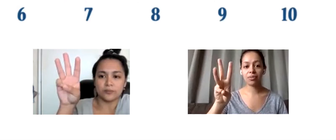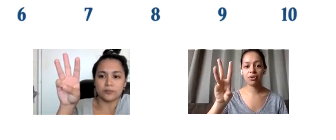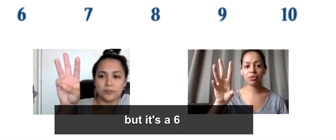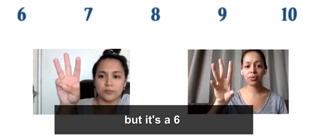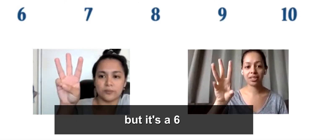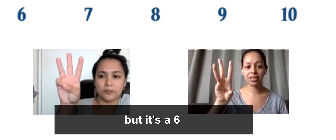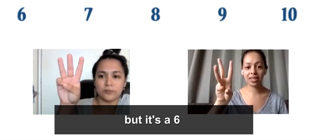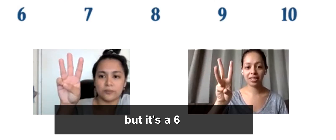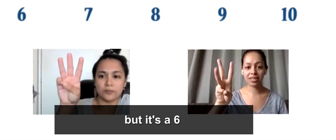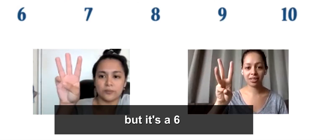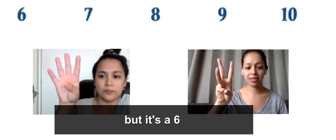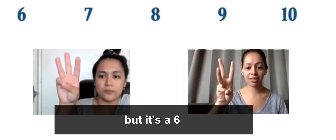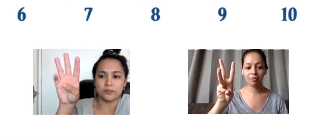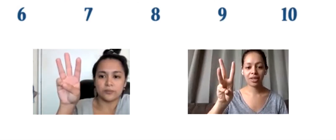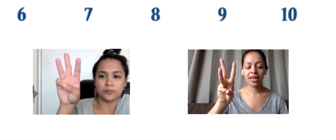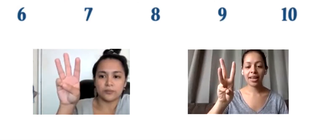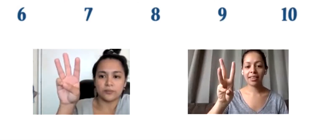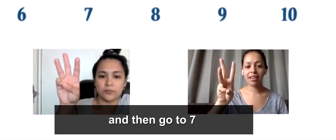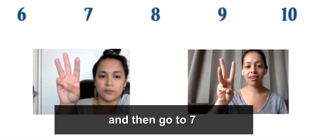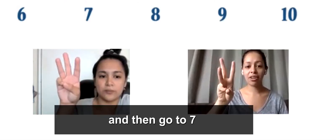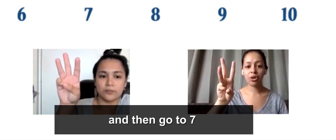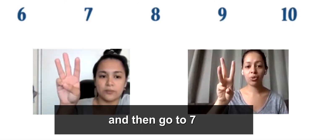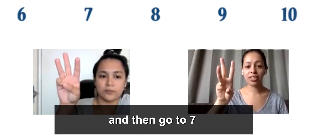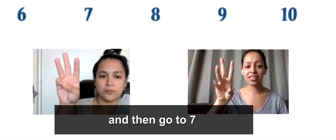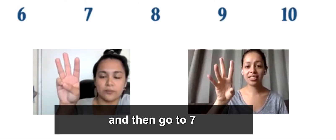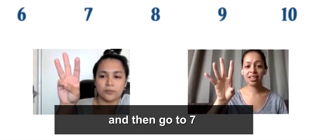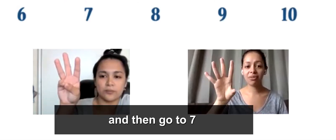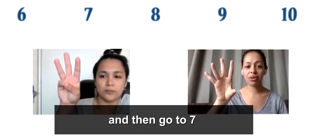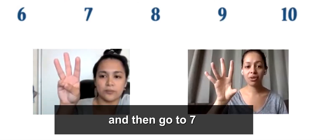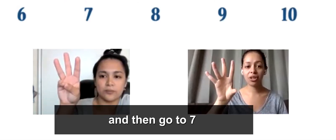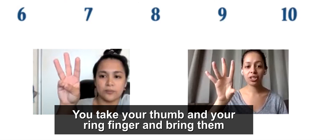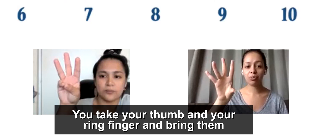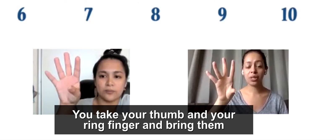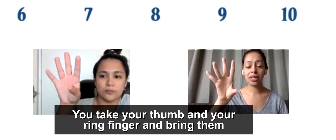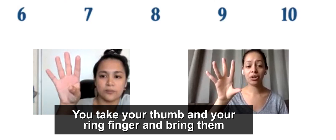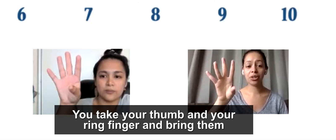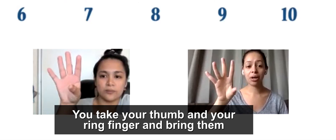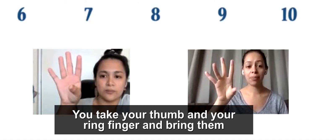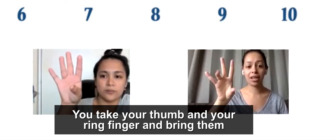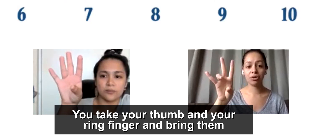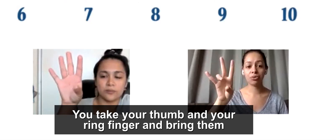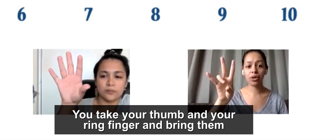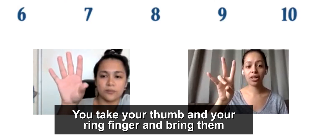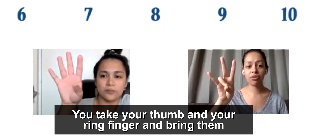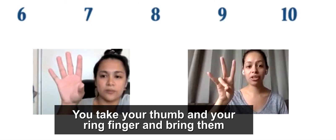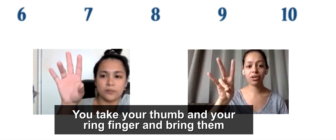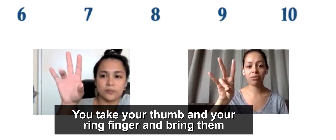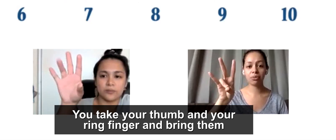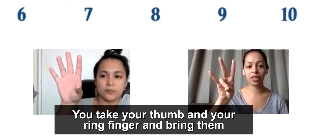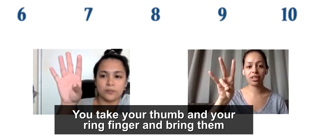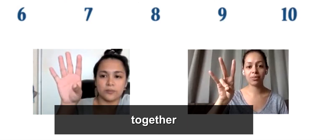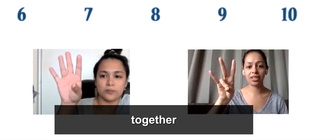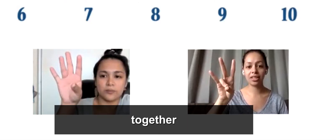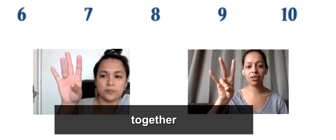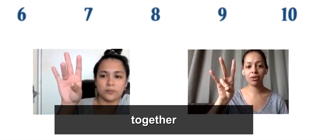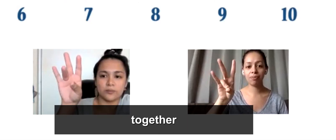like a W, but it's a 6. And then go to 7. You take your thumb and your ring finger and